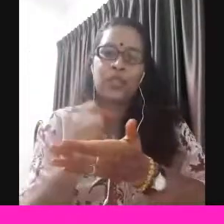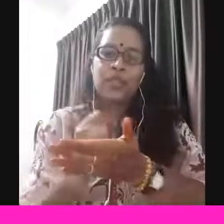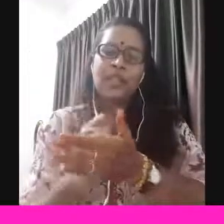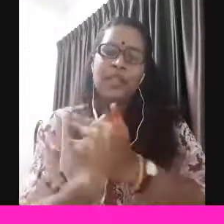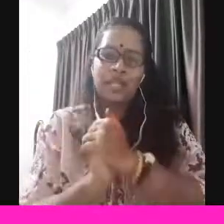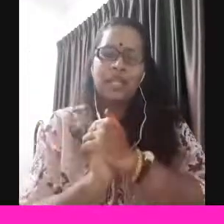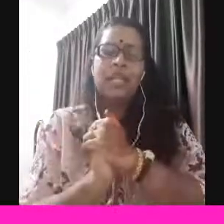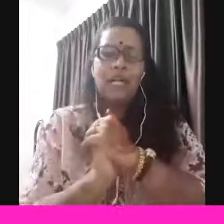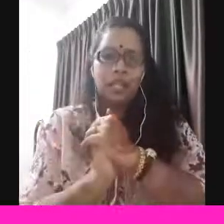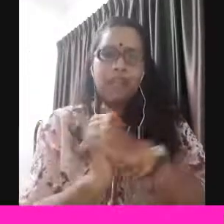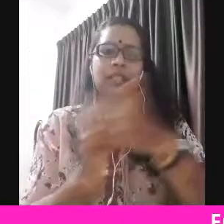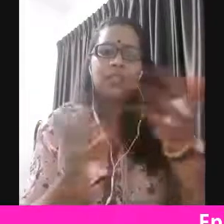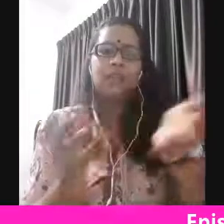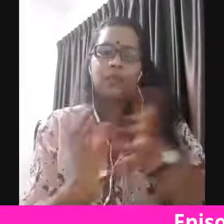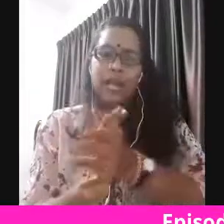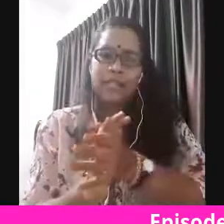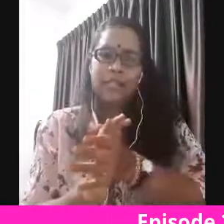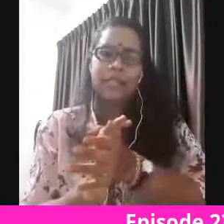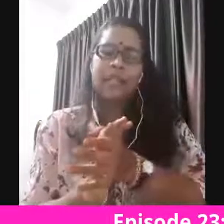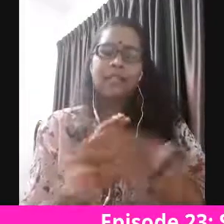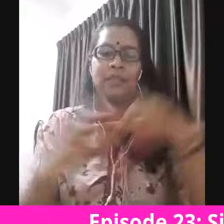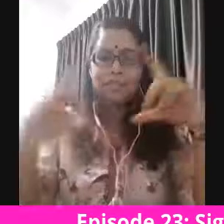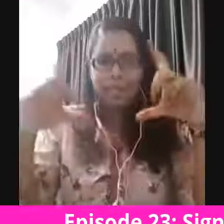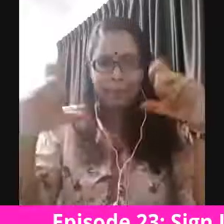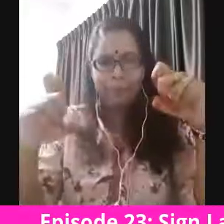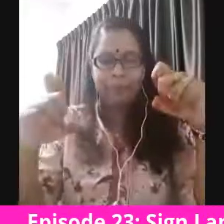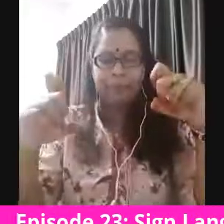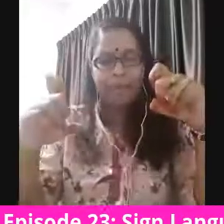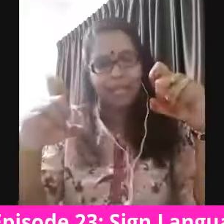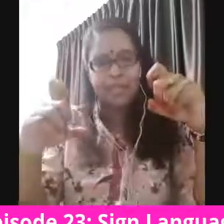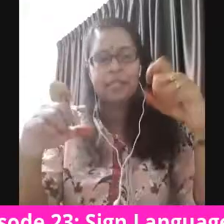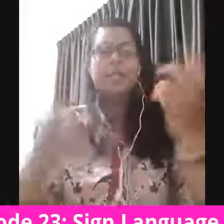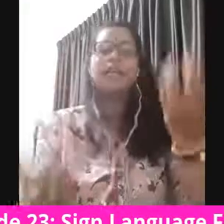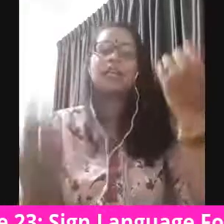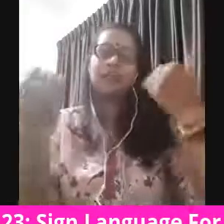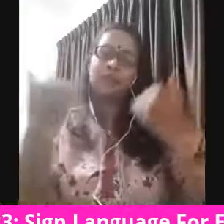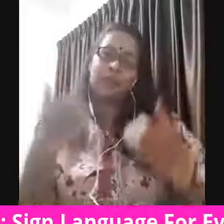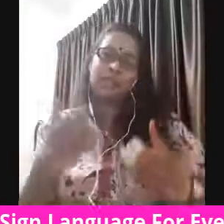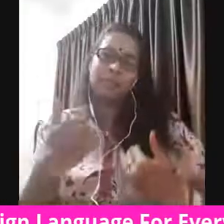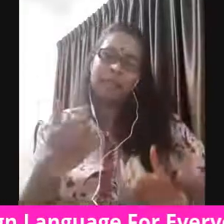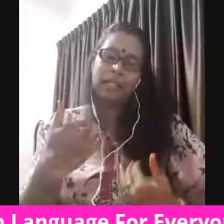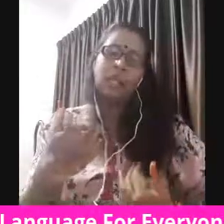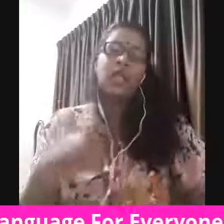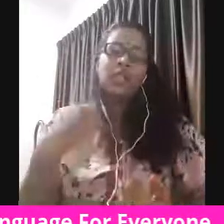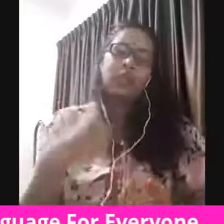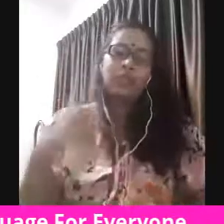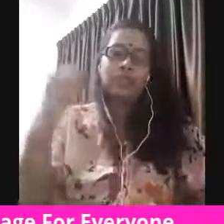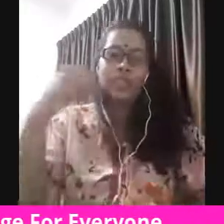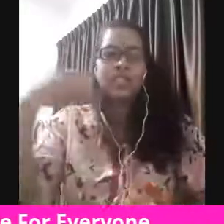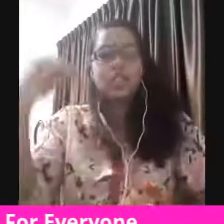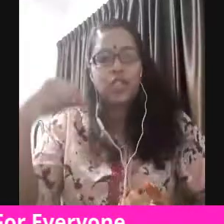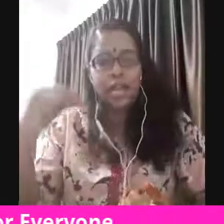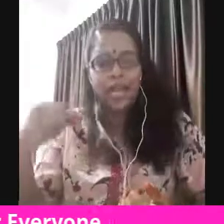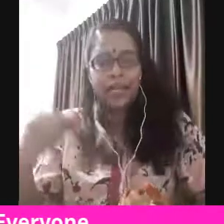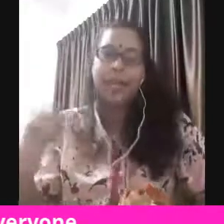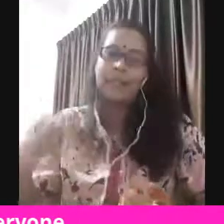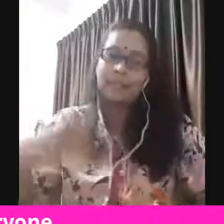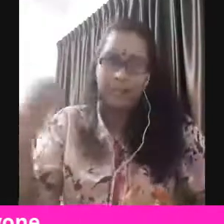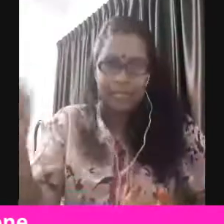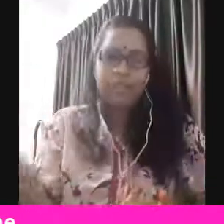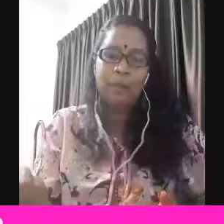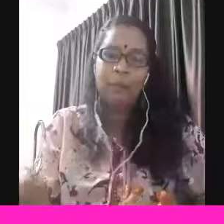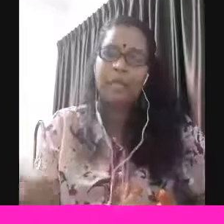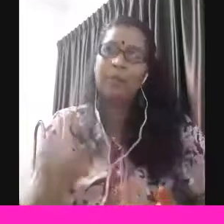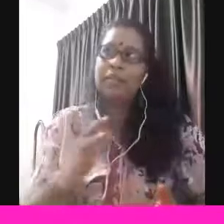down the questions. They will search mhm. for the answers, then they will snap answers, give it to us back. So we will Mm-hmm. just Okay. check